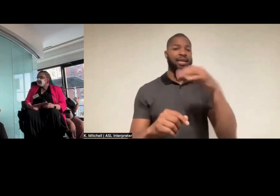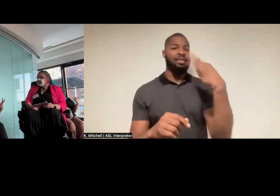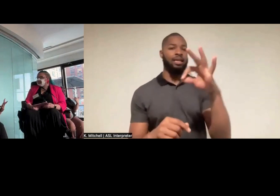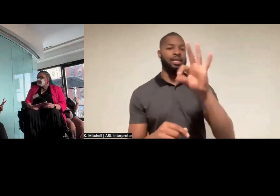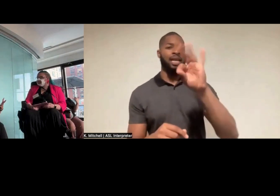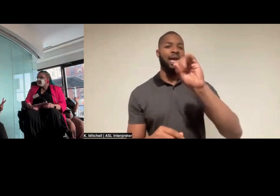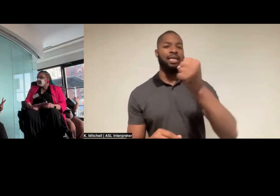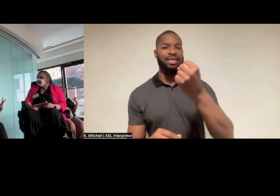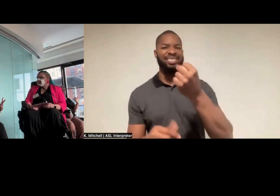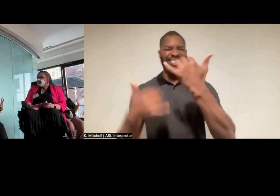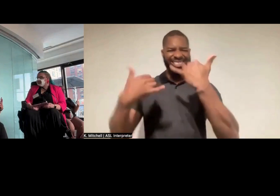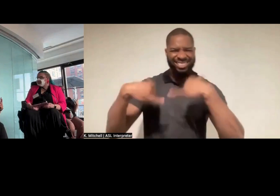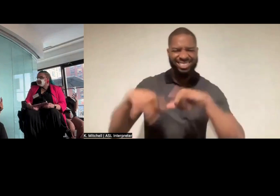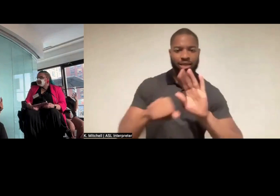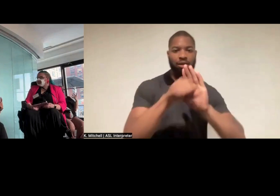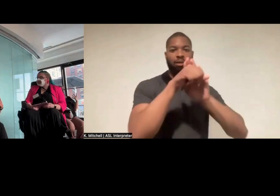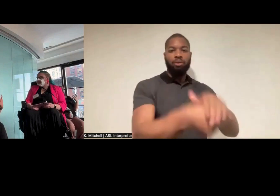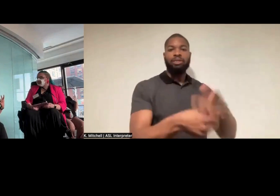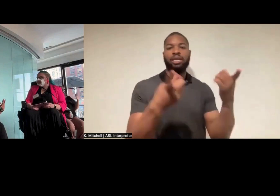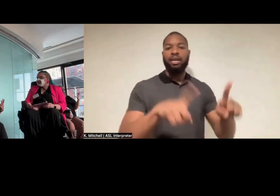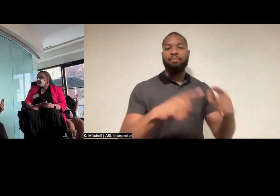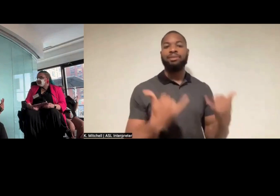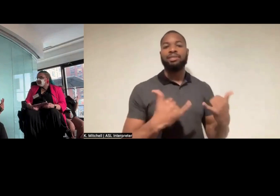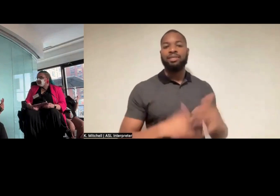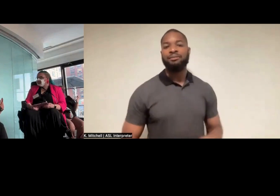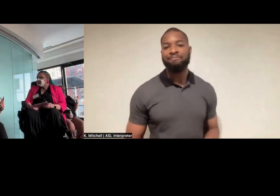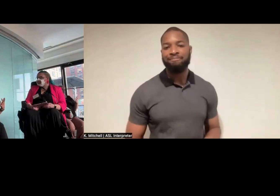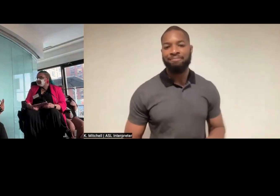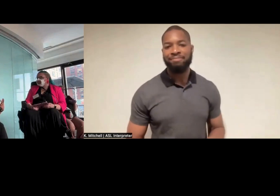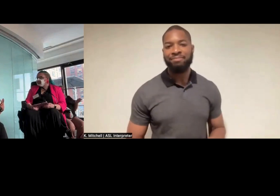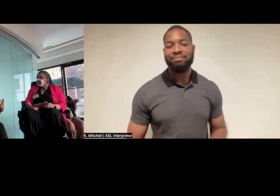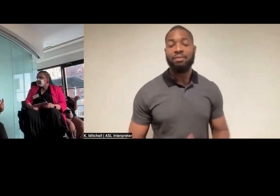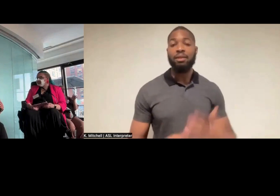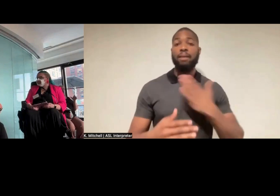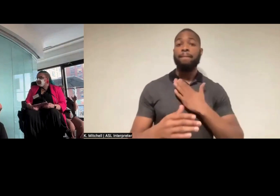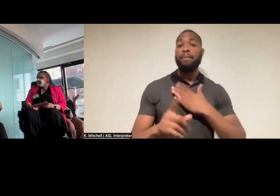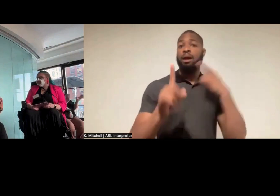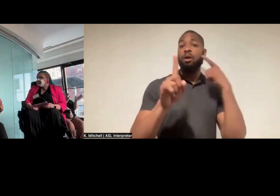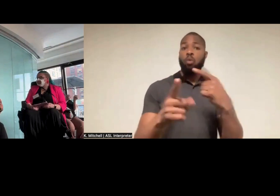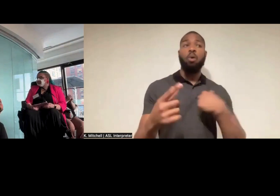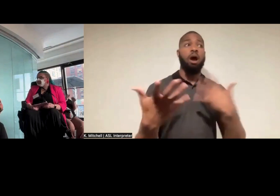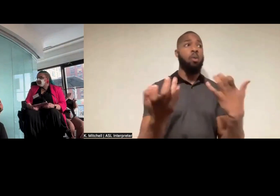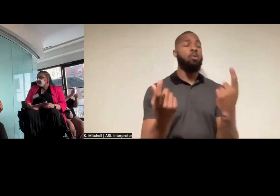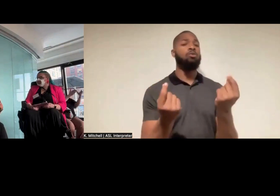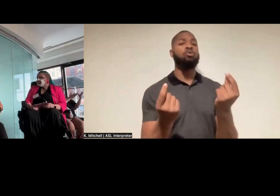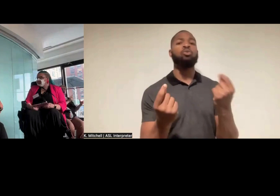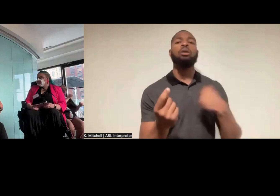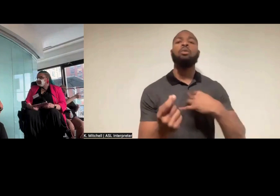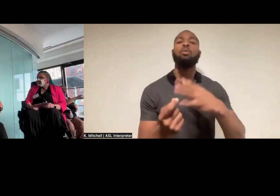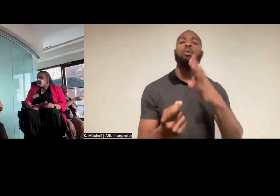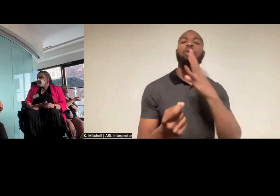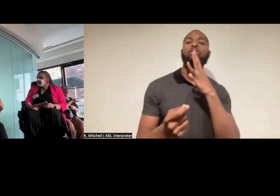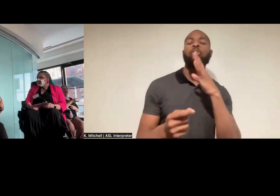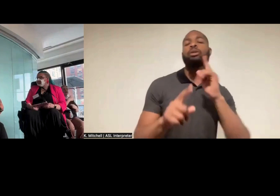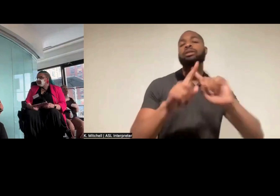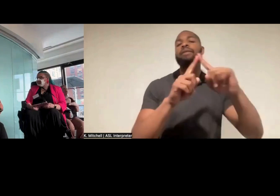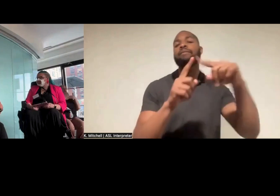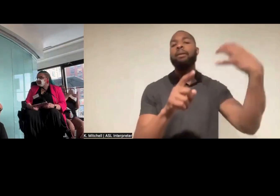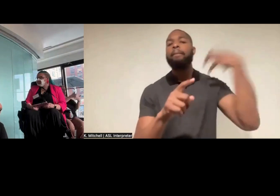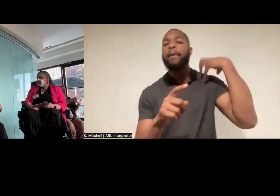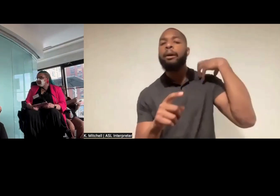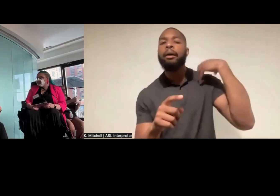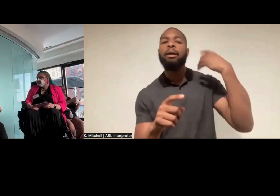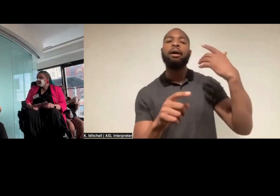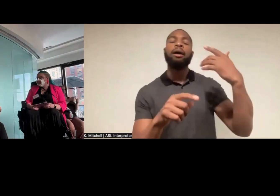What I like to do is talk to employers, obviously, about helping, them deal with